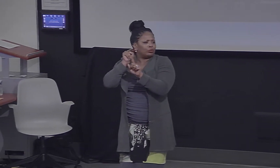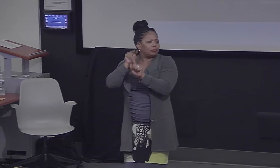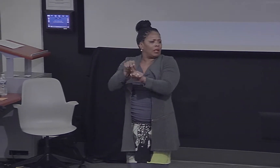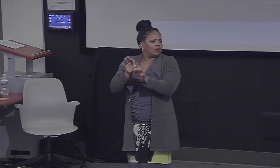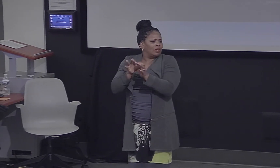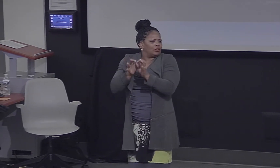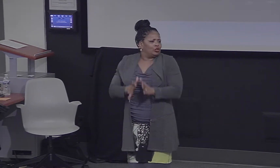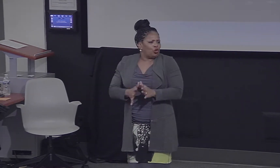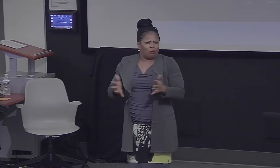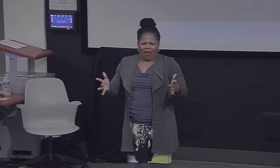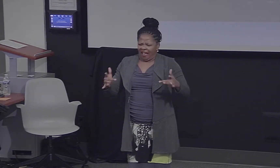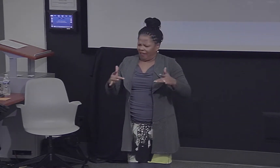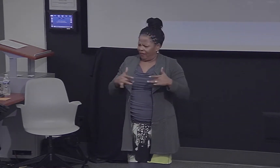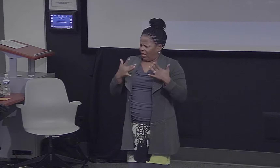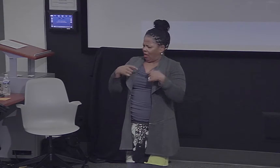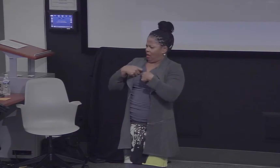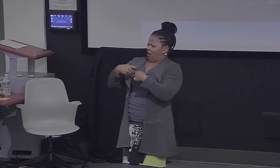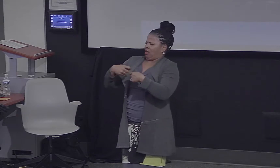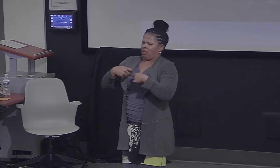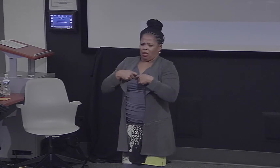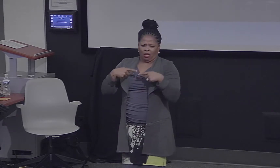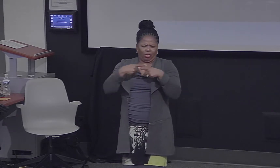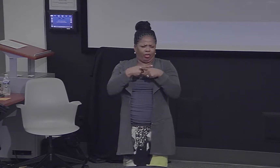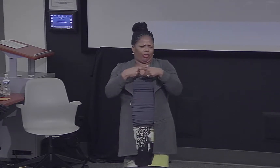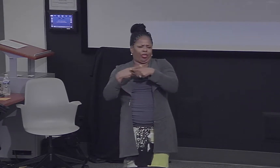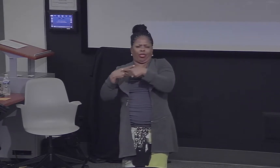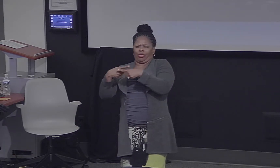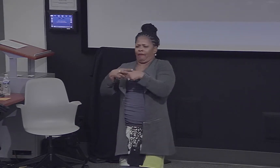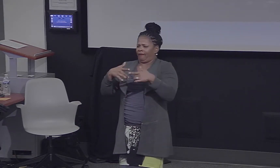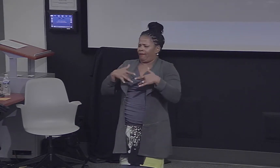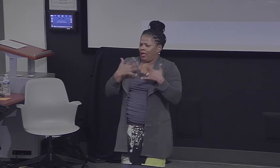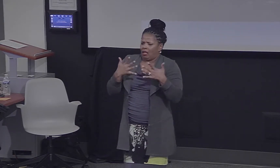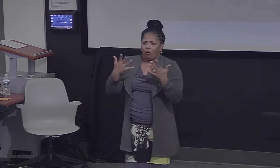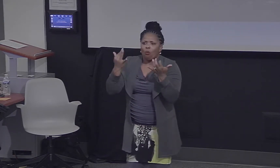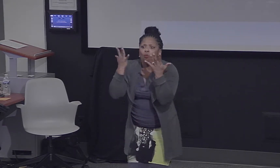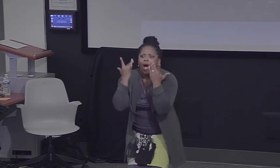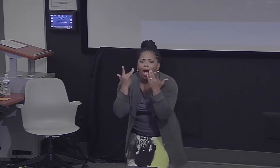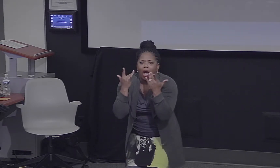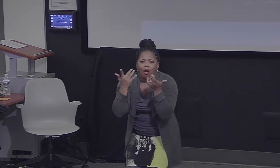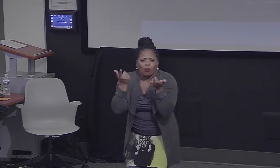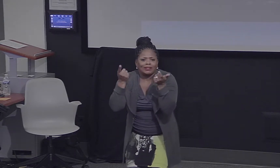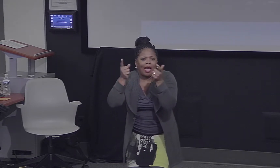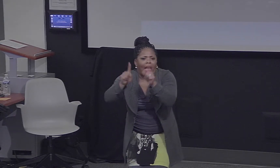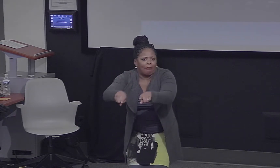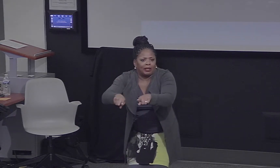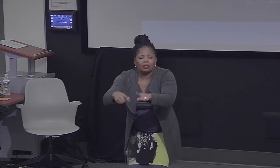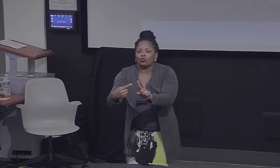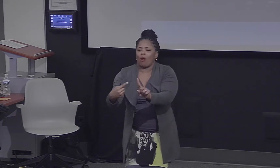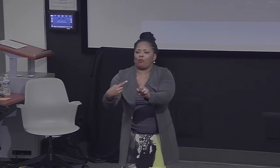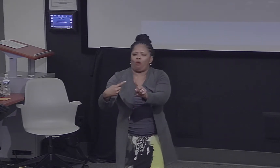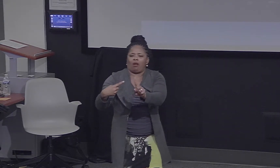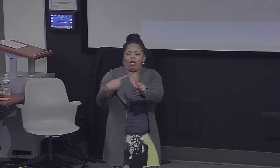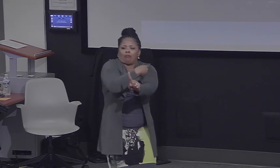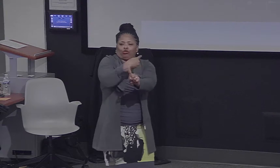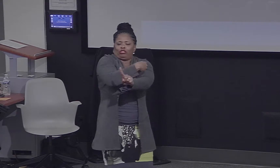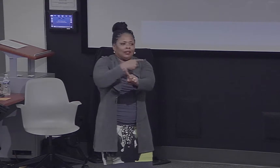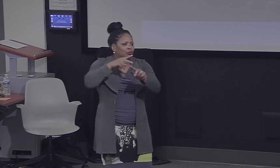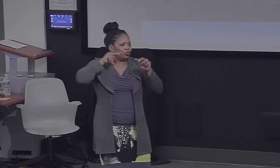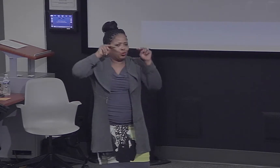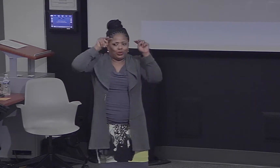interpreters, and managers. What is it that throughout my career has given me pause or gotten me to wonder